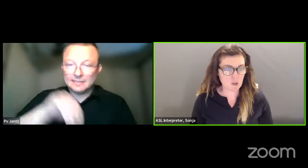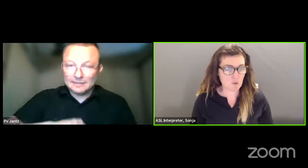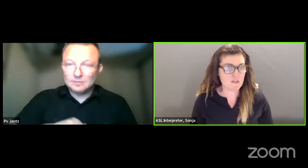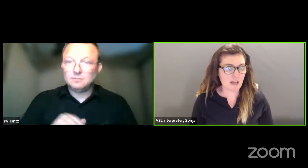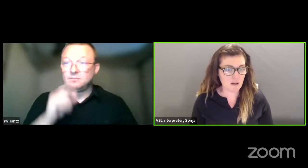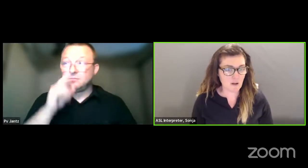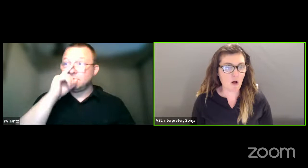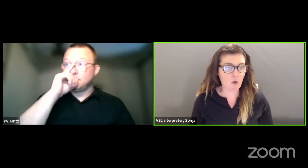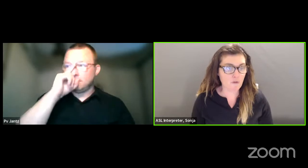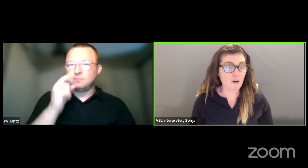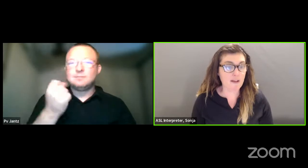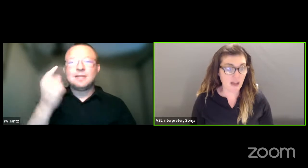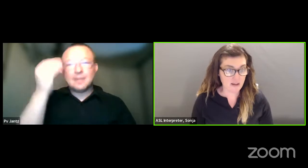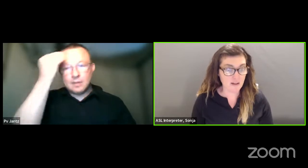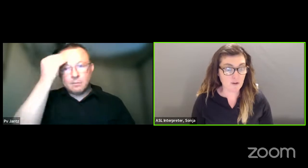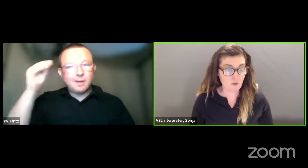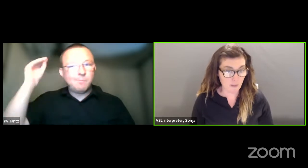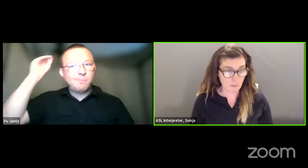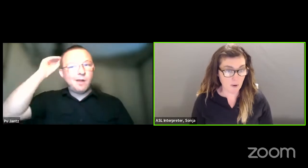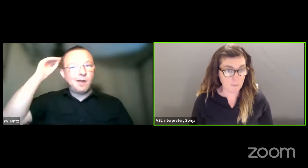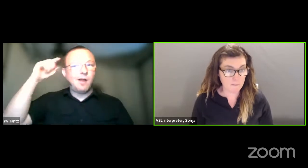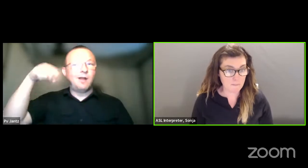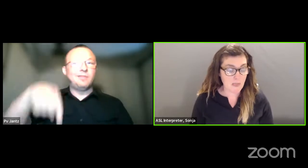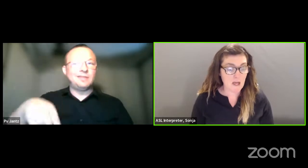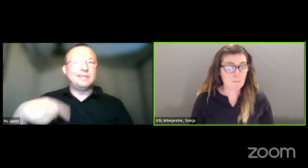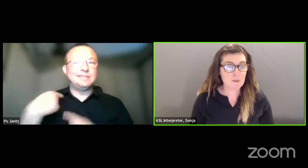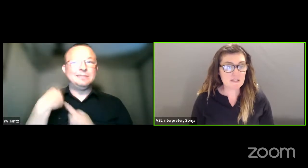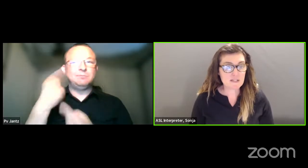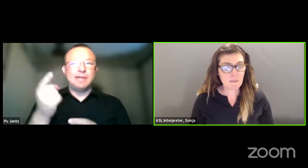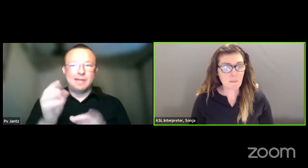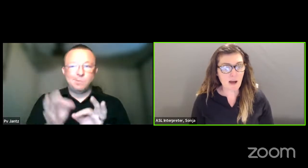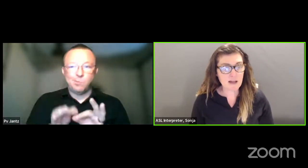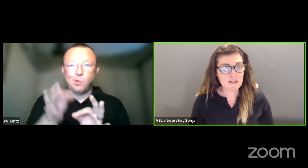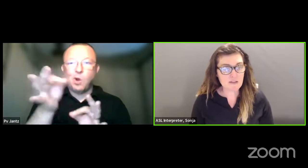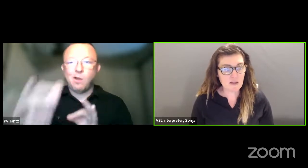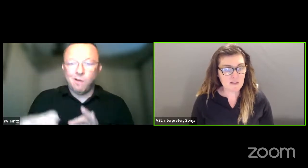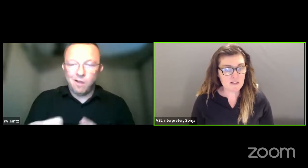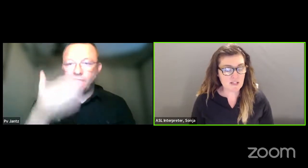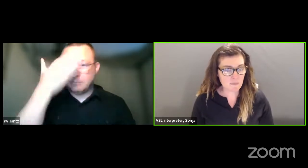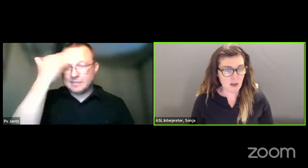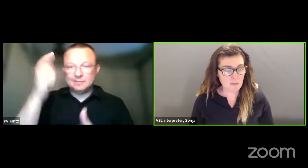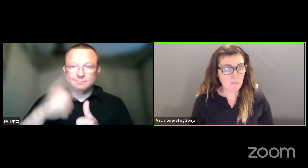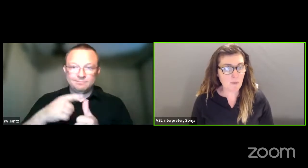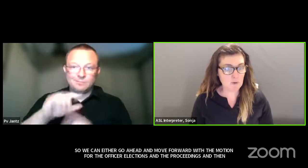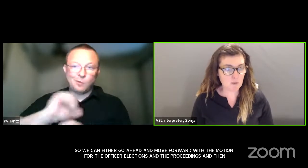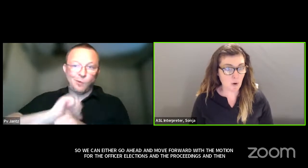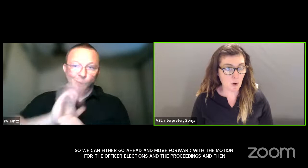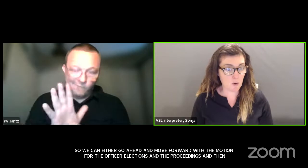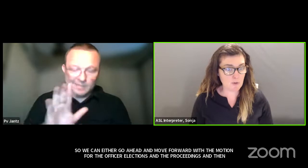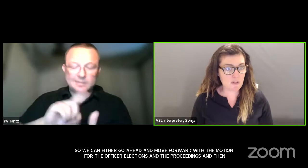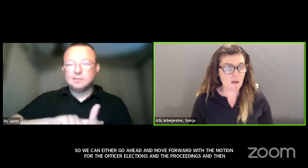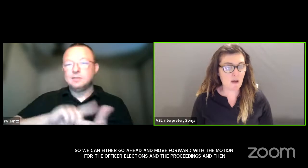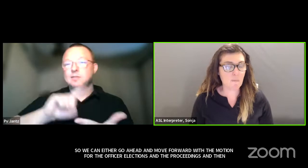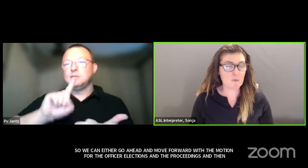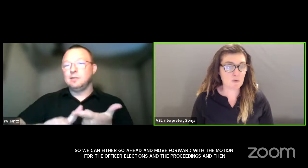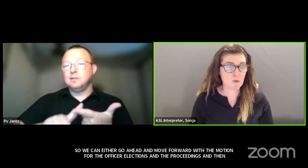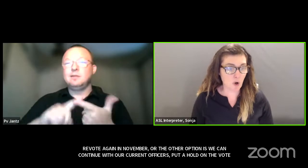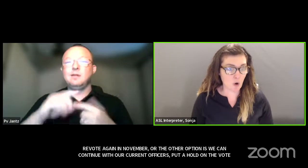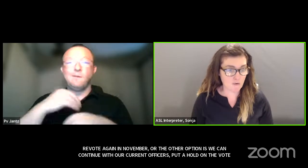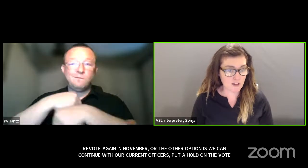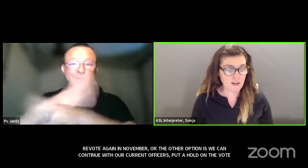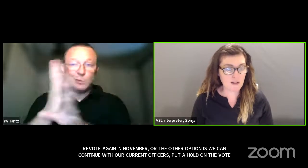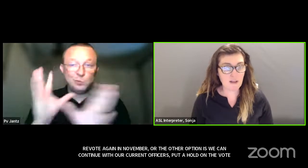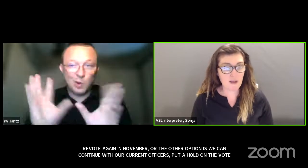the annual cycle all over again in November. Please keep in mind that this has been postponed due